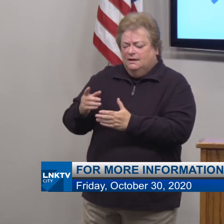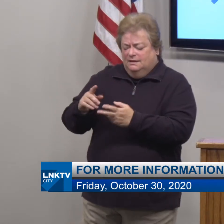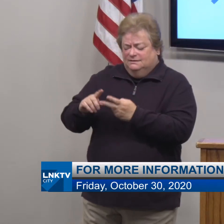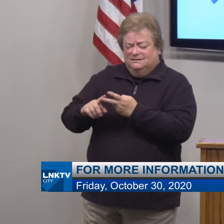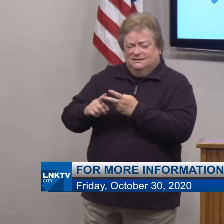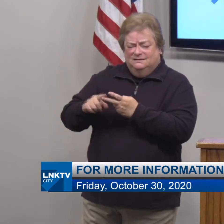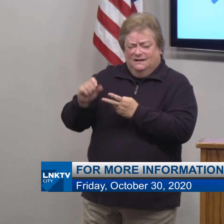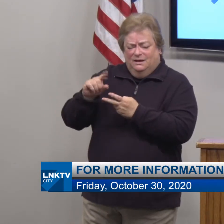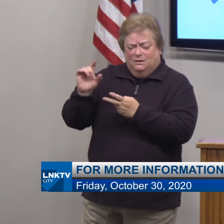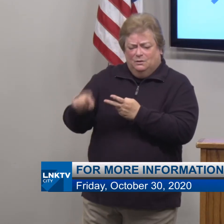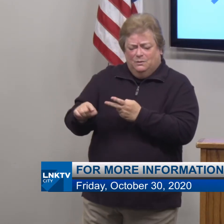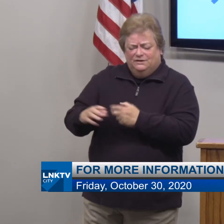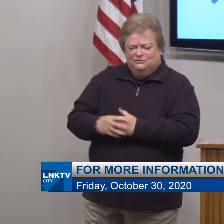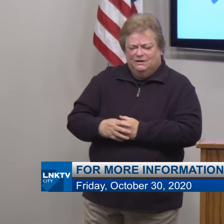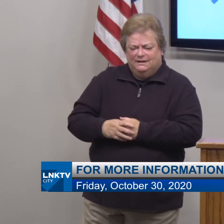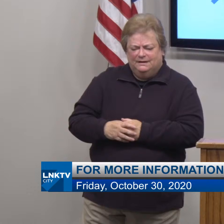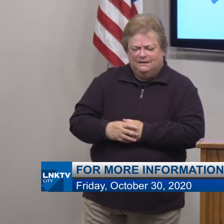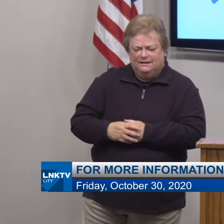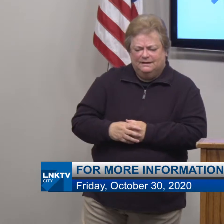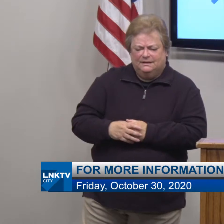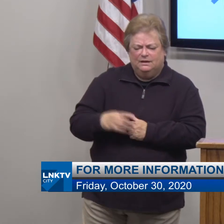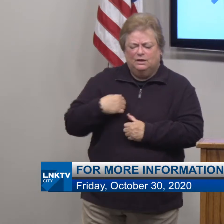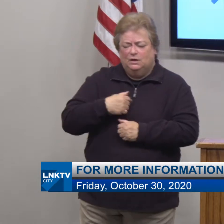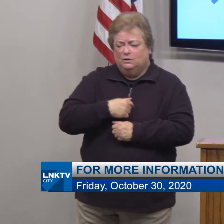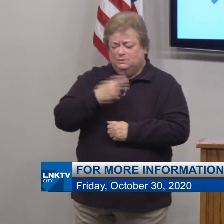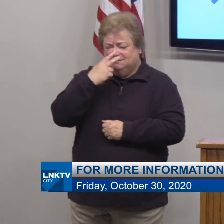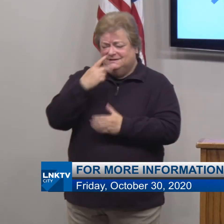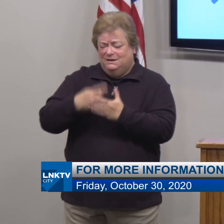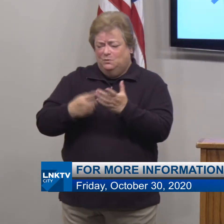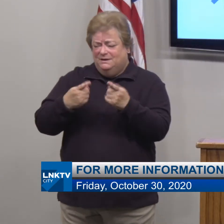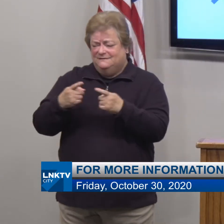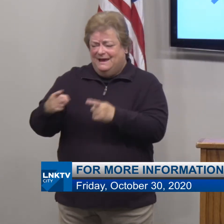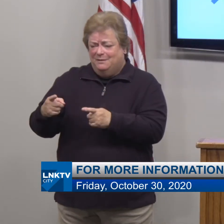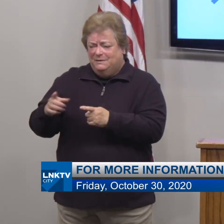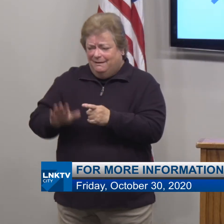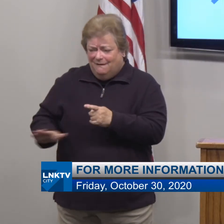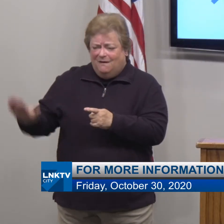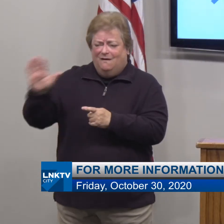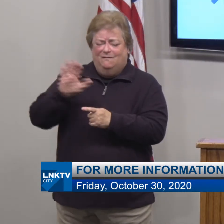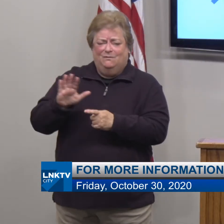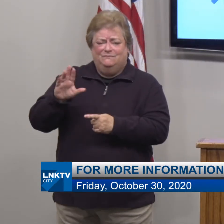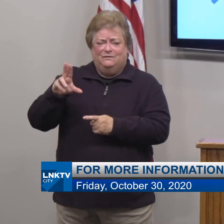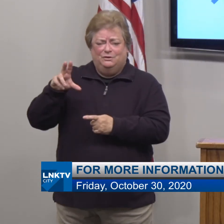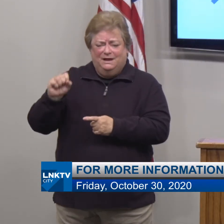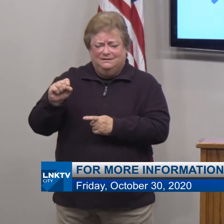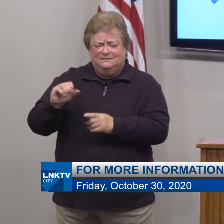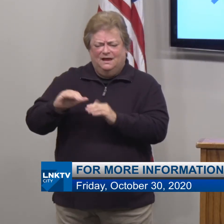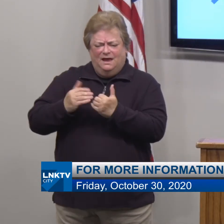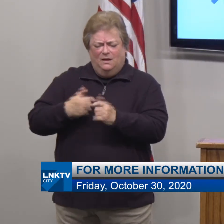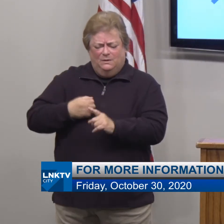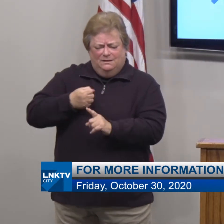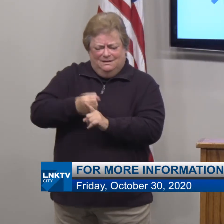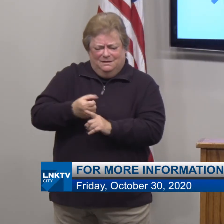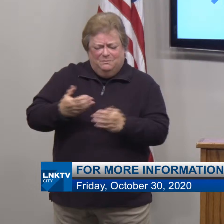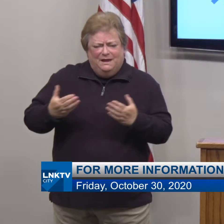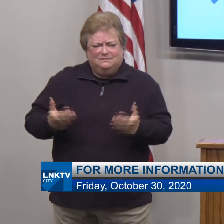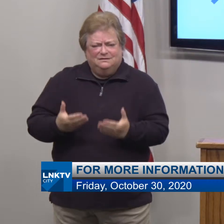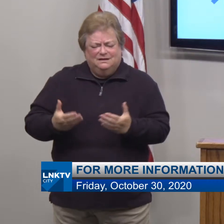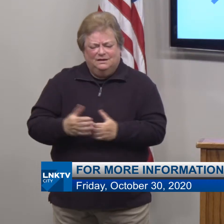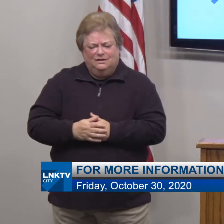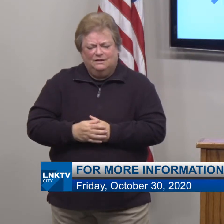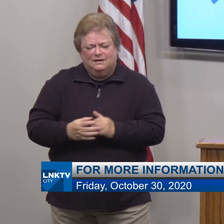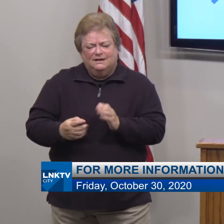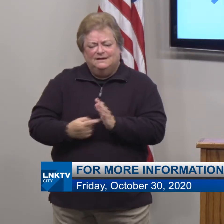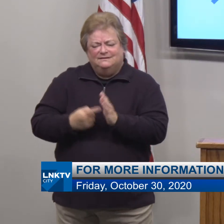happening, we see what's happening nationally, and we're being impacted here. And maybe sometimes it is